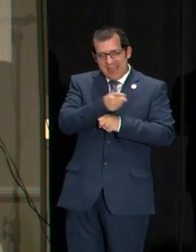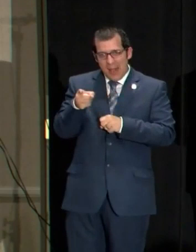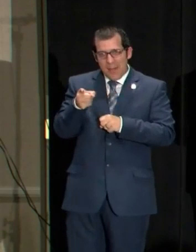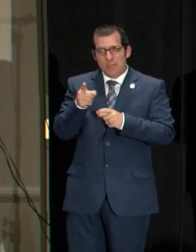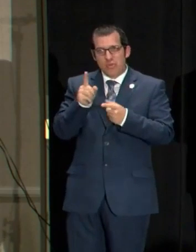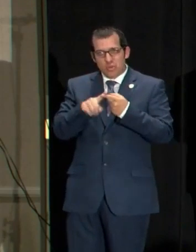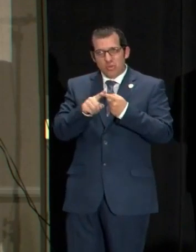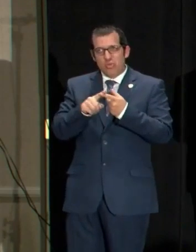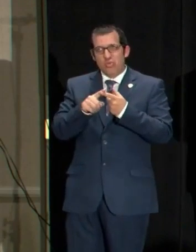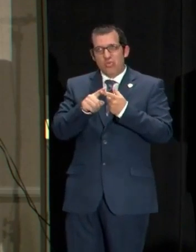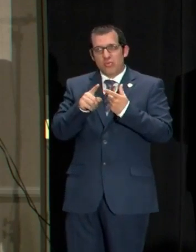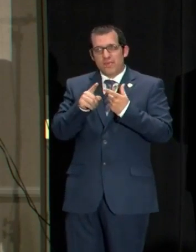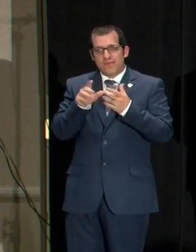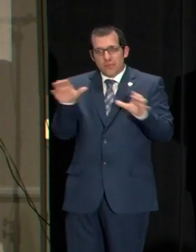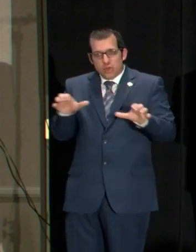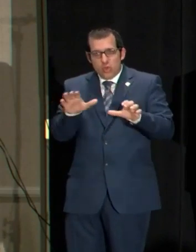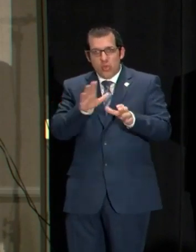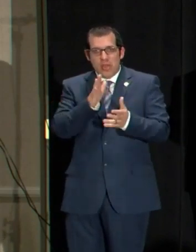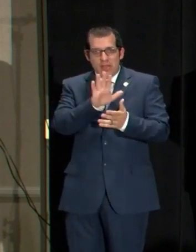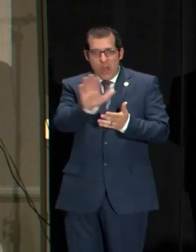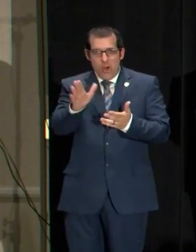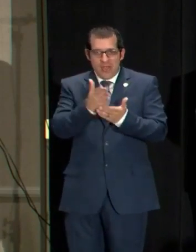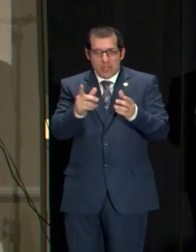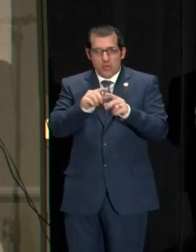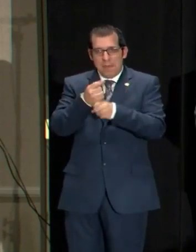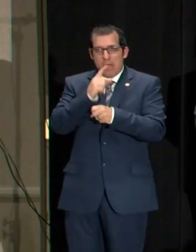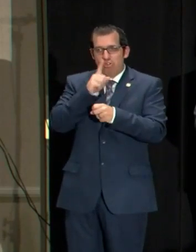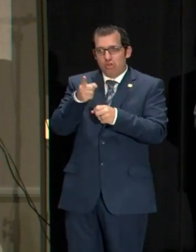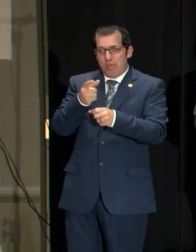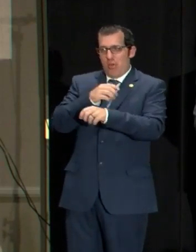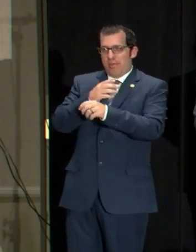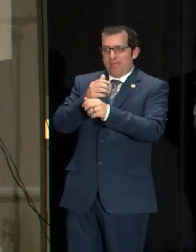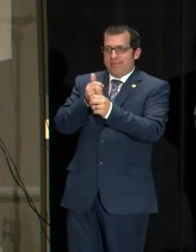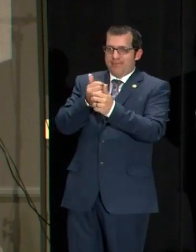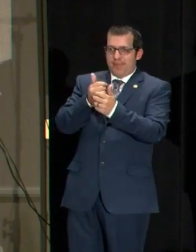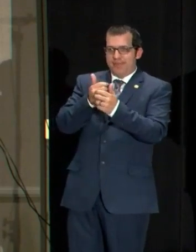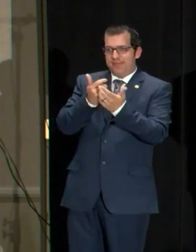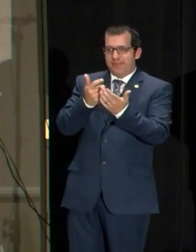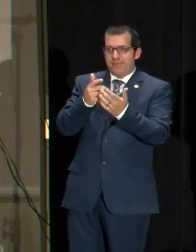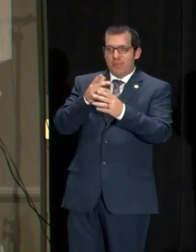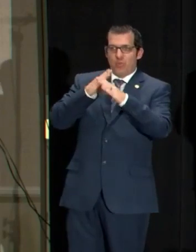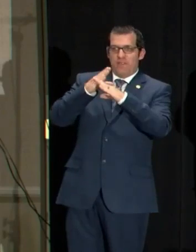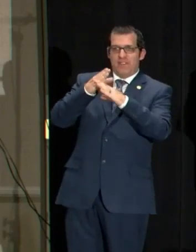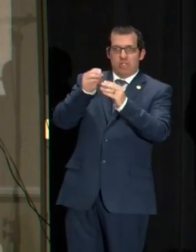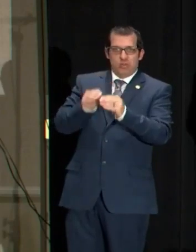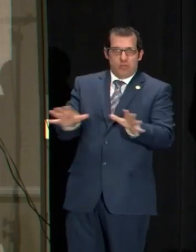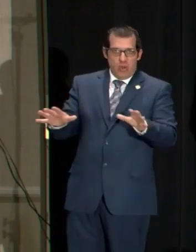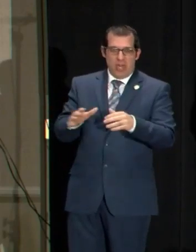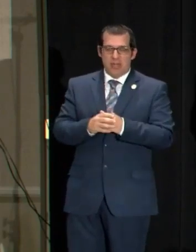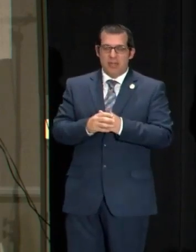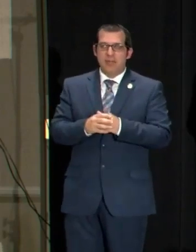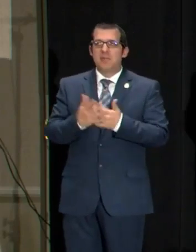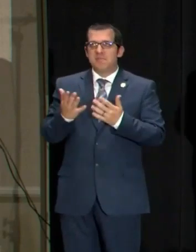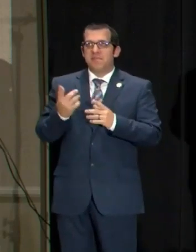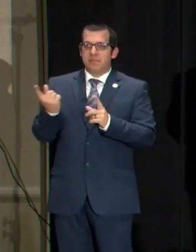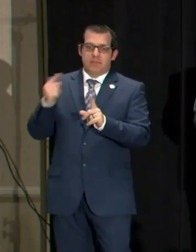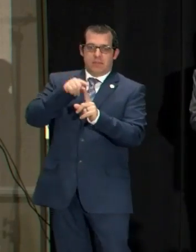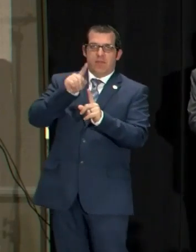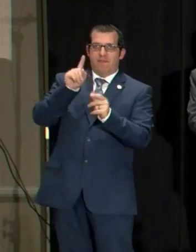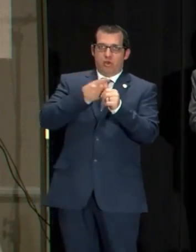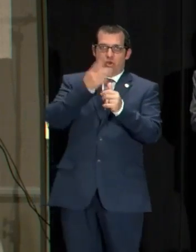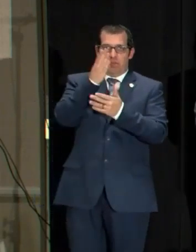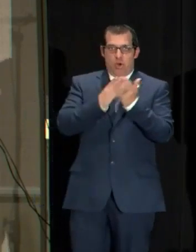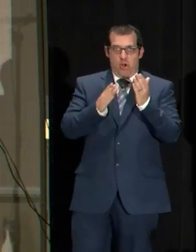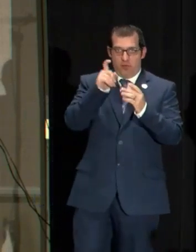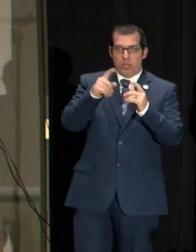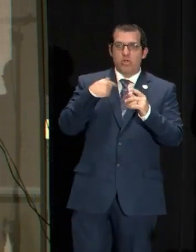initiative of doing things to make sure that you're preventing the spread? Well, the first part of the question, we